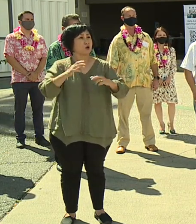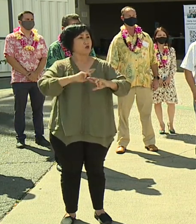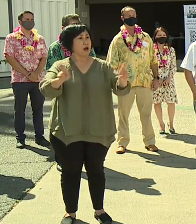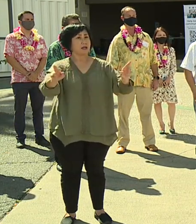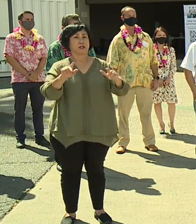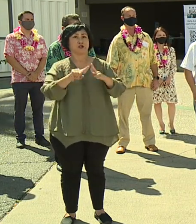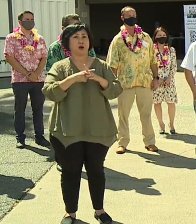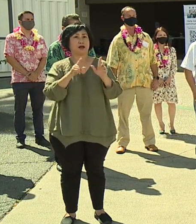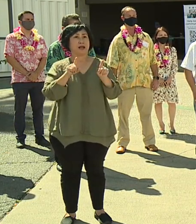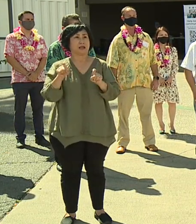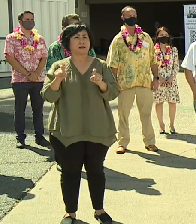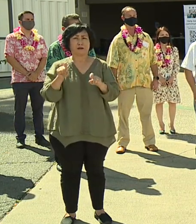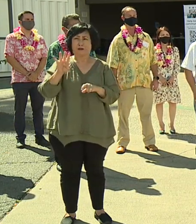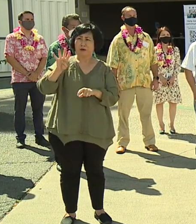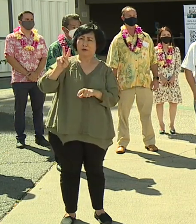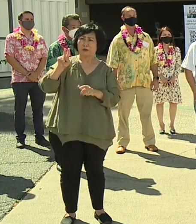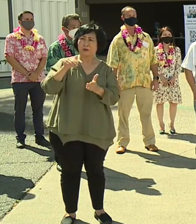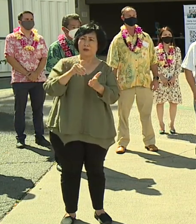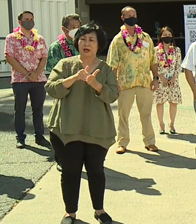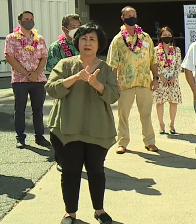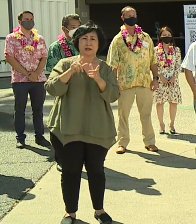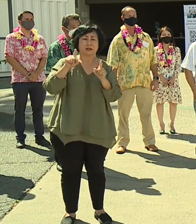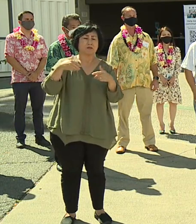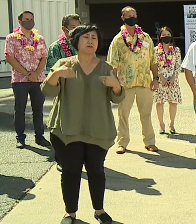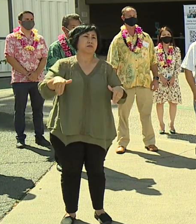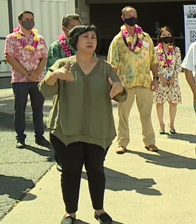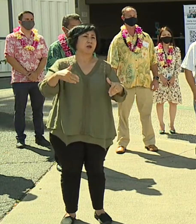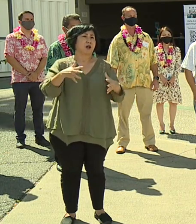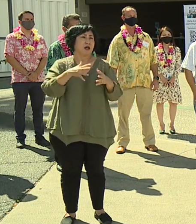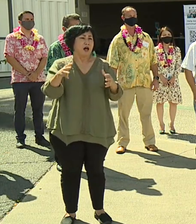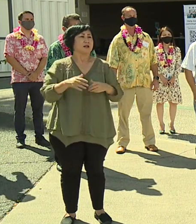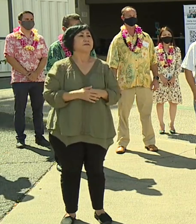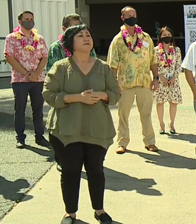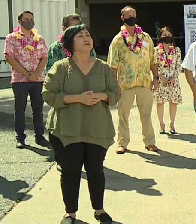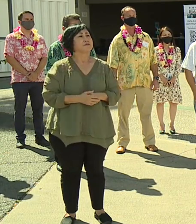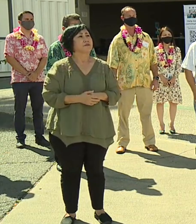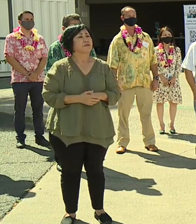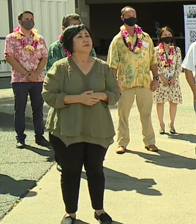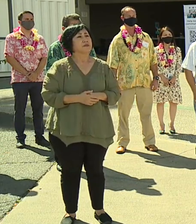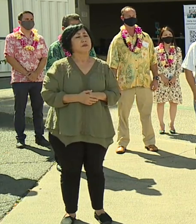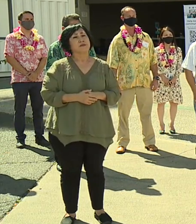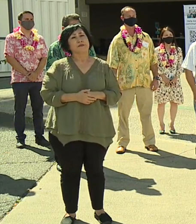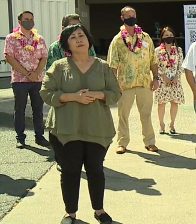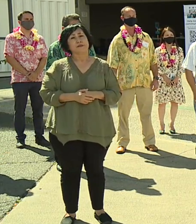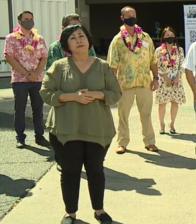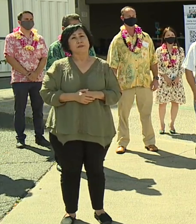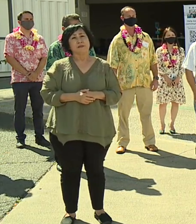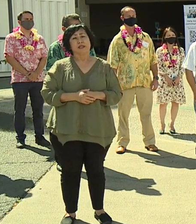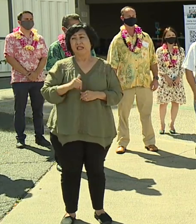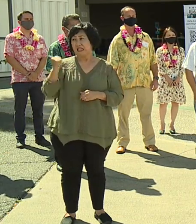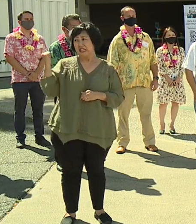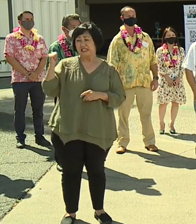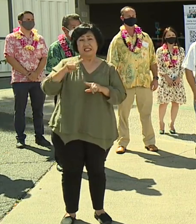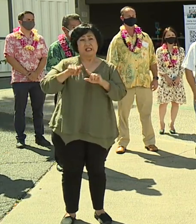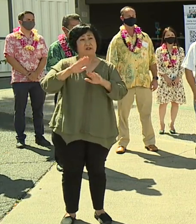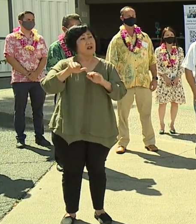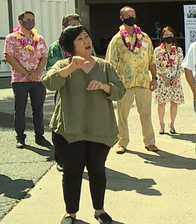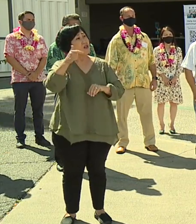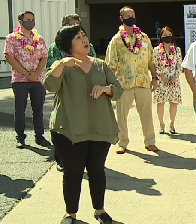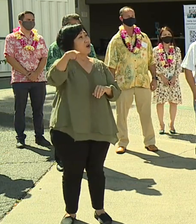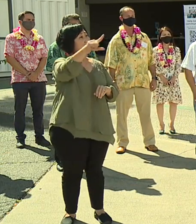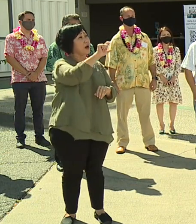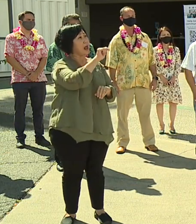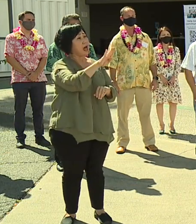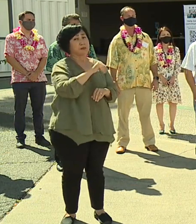testing. And that's a lot of tests to be done in short order. And the other thing that's different than any other lab, this lab